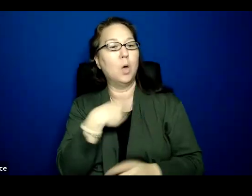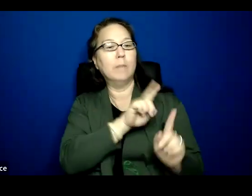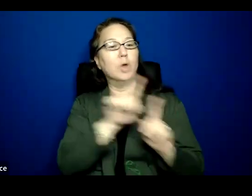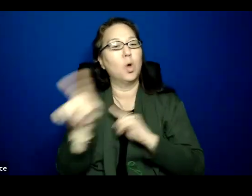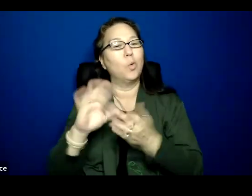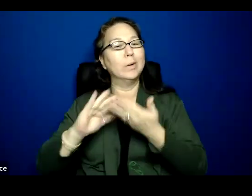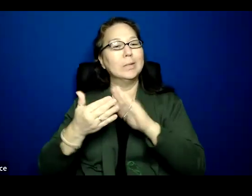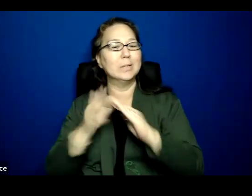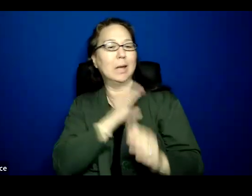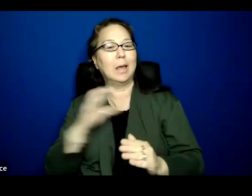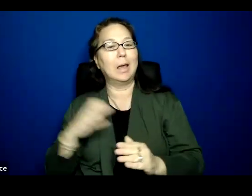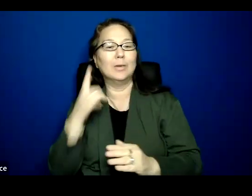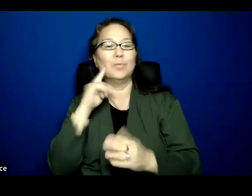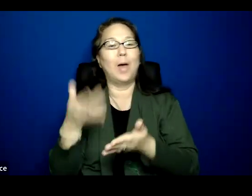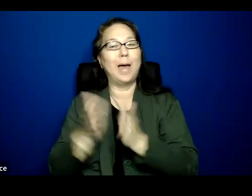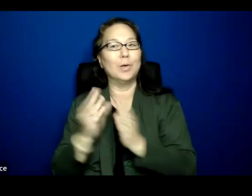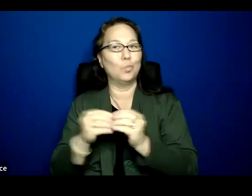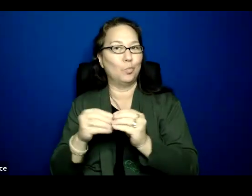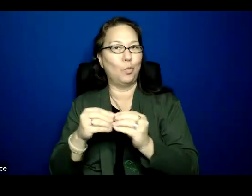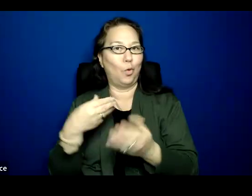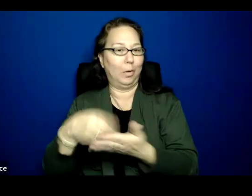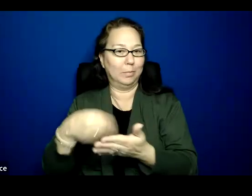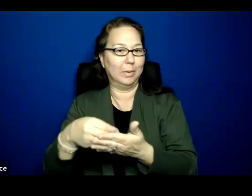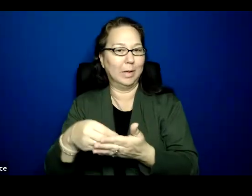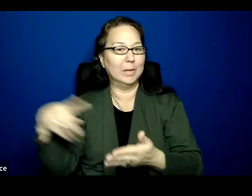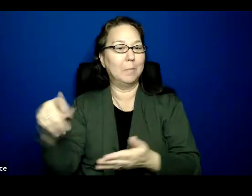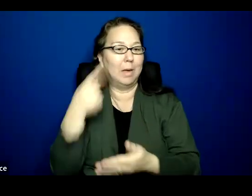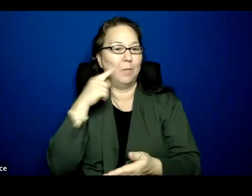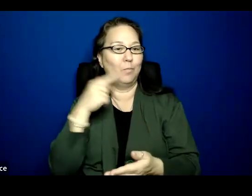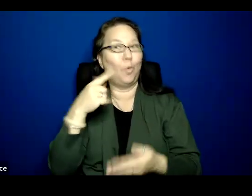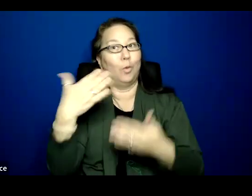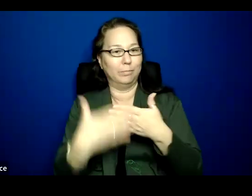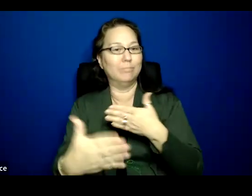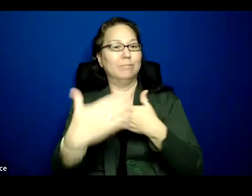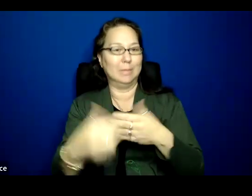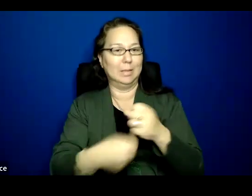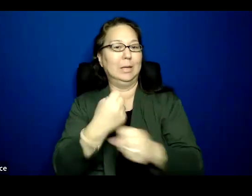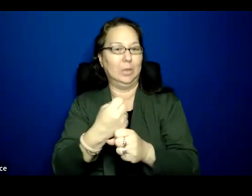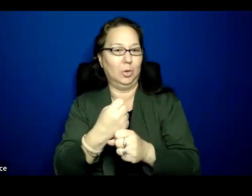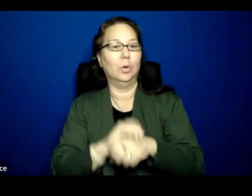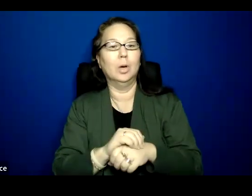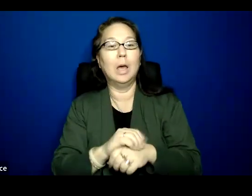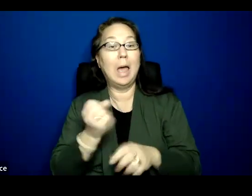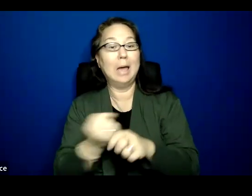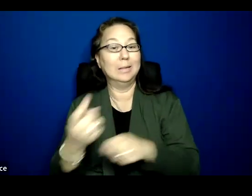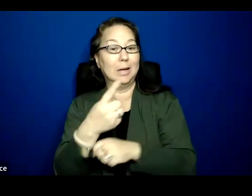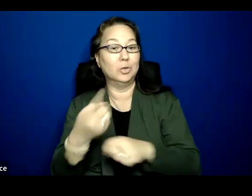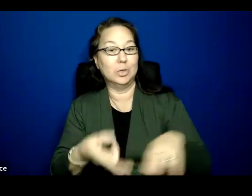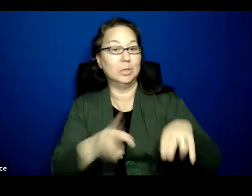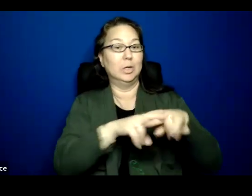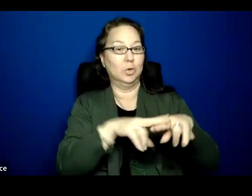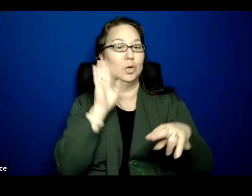this current year. And then next year's increase would be built into the budget that will be presented for your approval in the